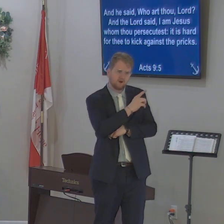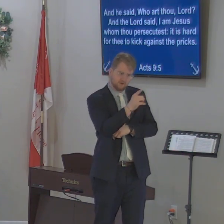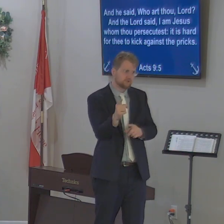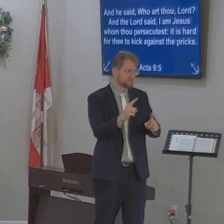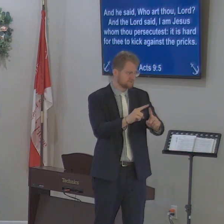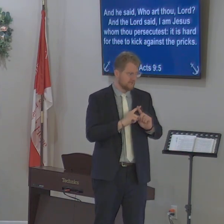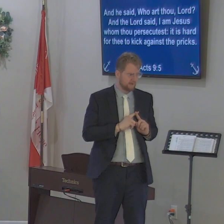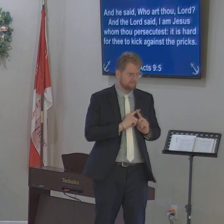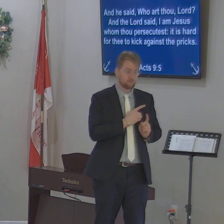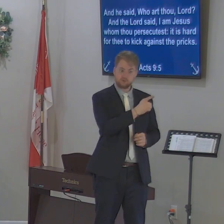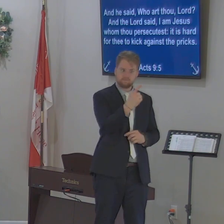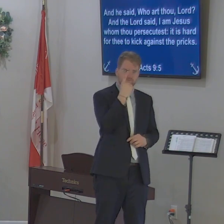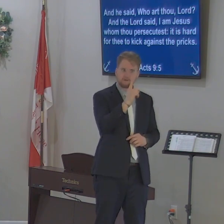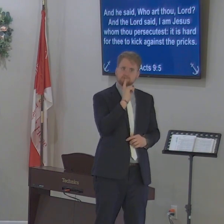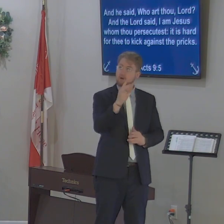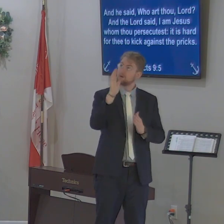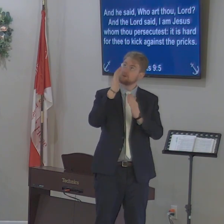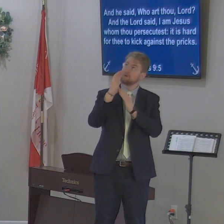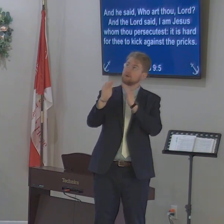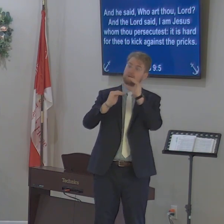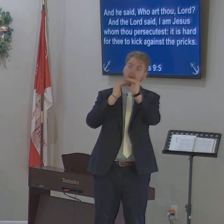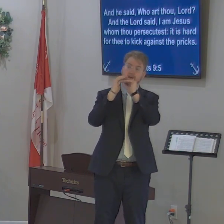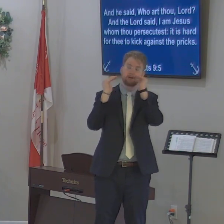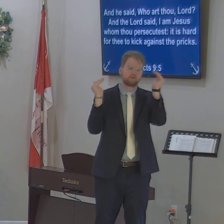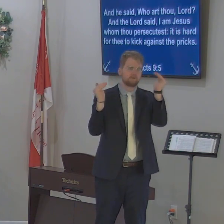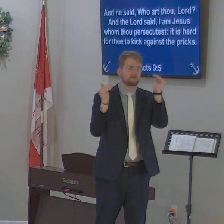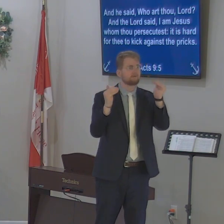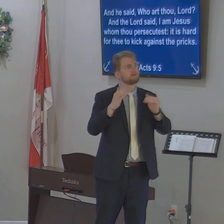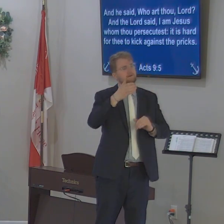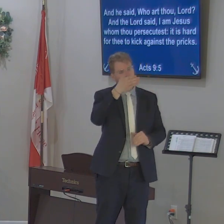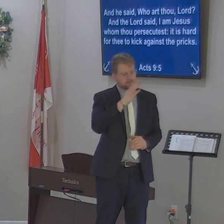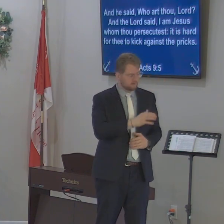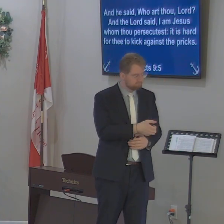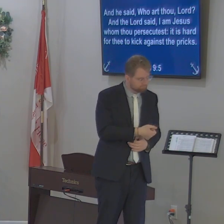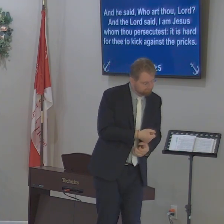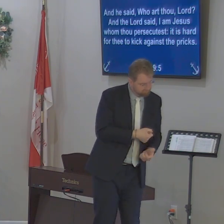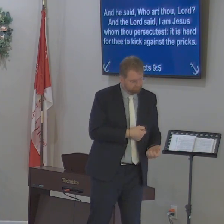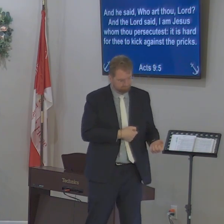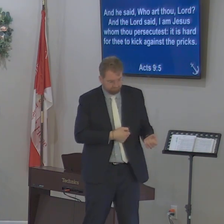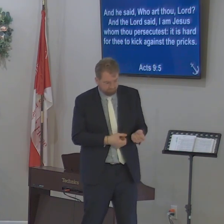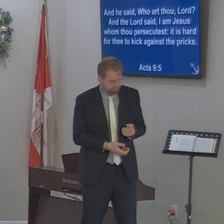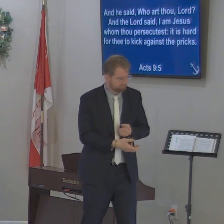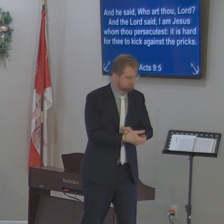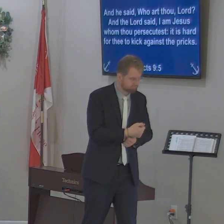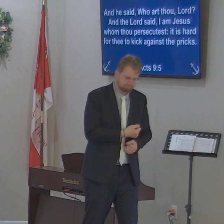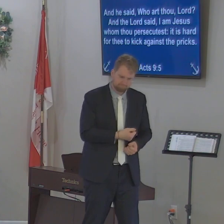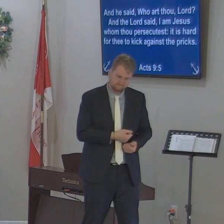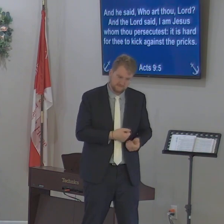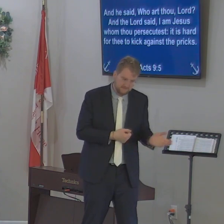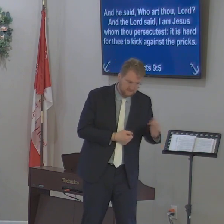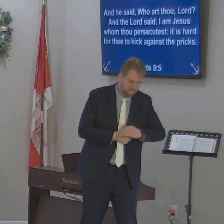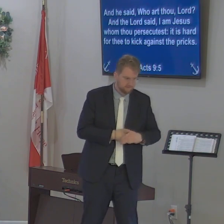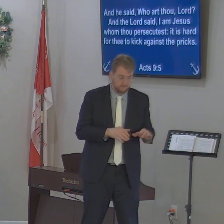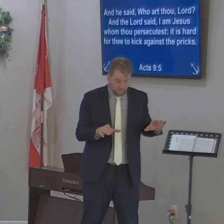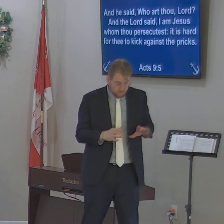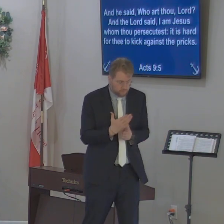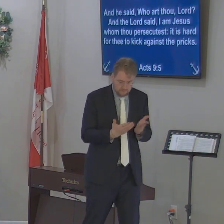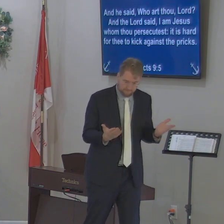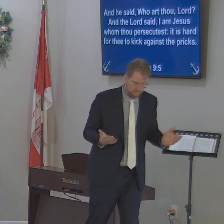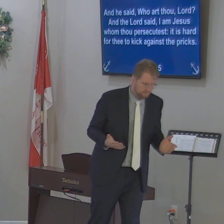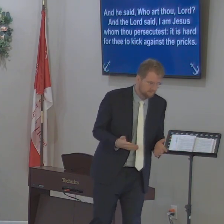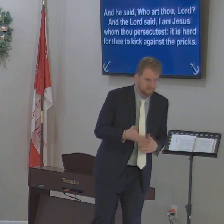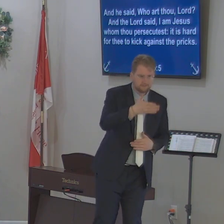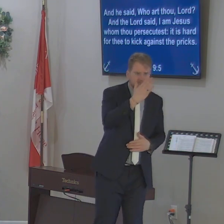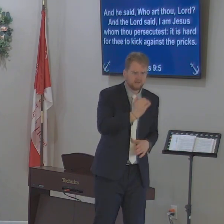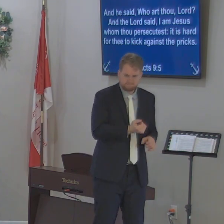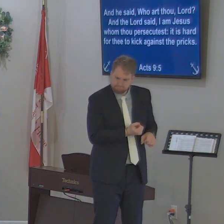yeah, I'm saved. And God's prodding you to do something. God's pricking your heart.